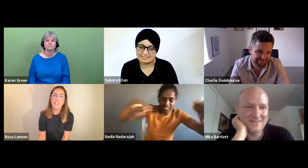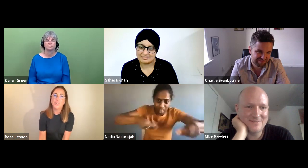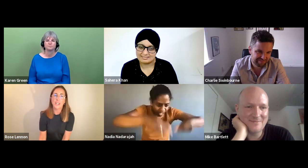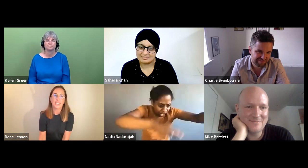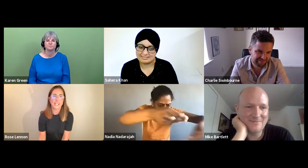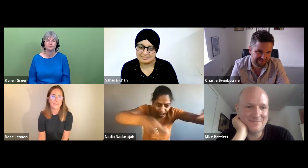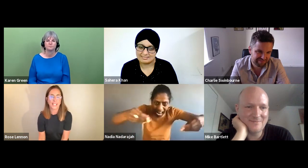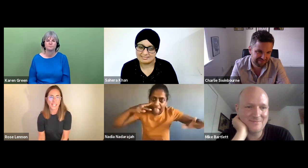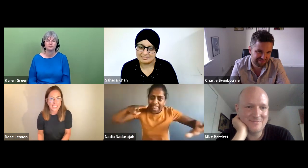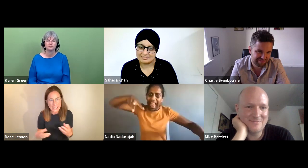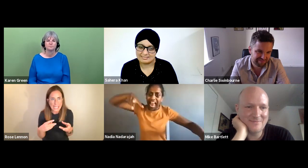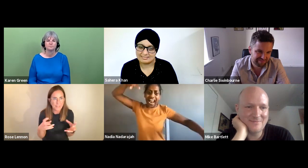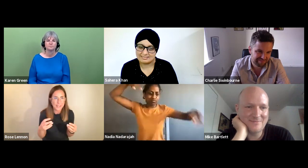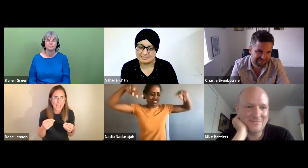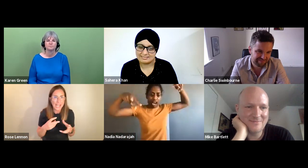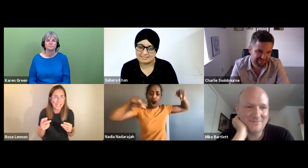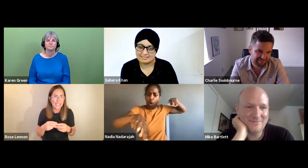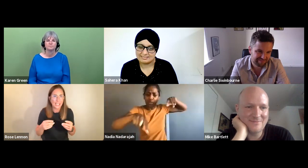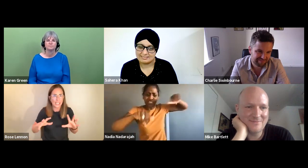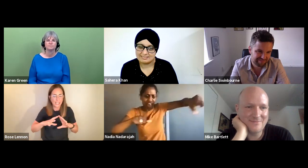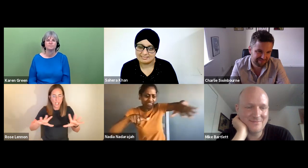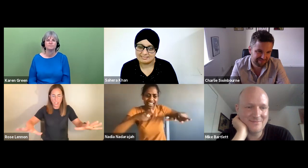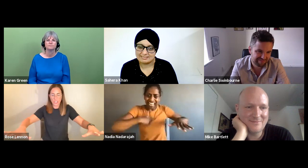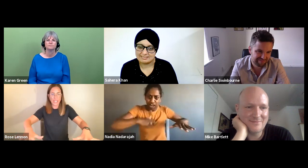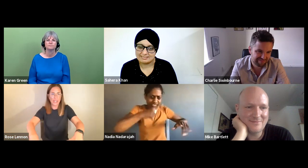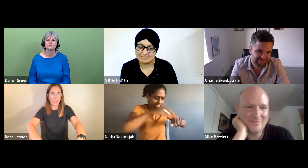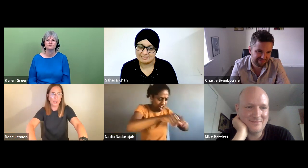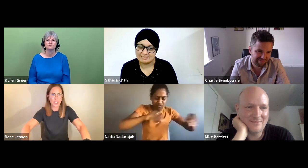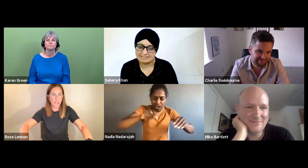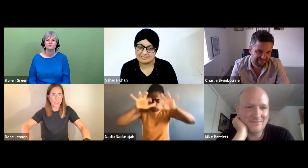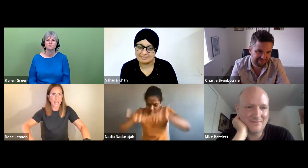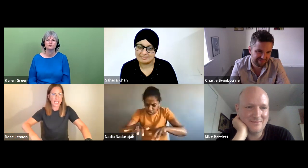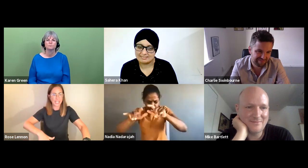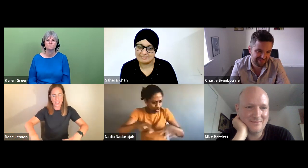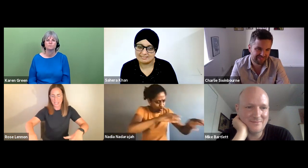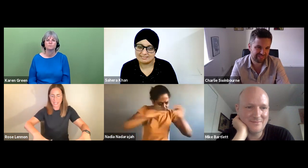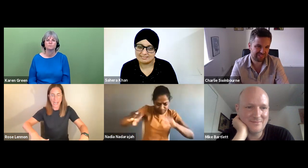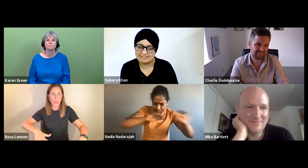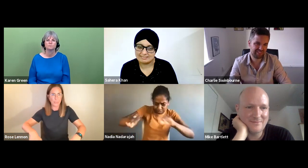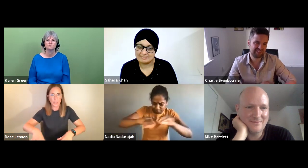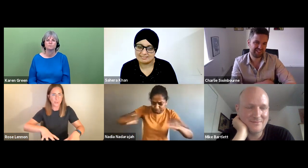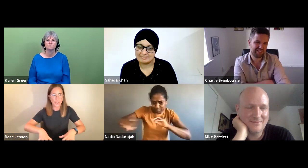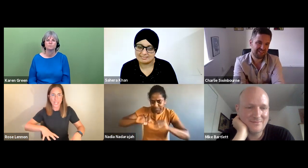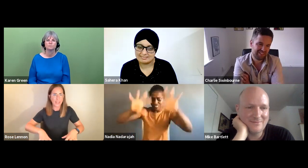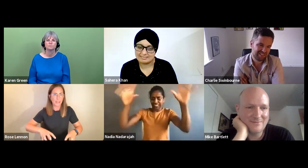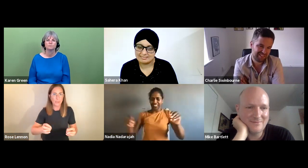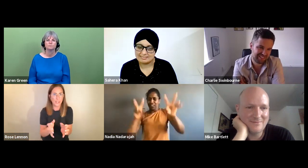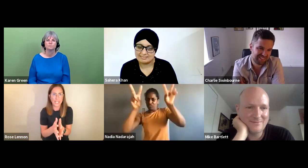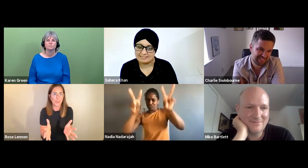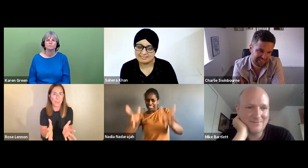like working last minute, because I can play everything, and then I can like look at it and put it on a desk, and then think how I can plot it all together and move it into a